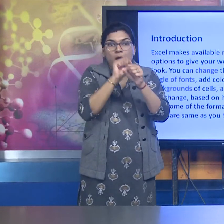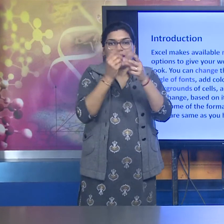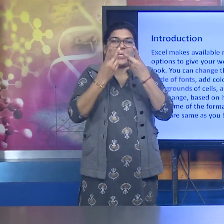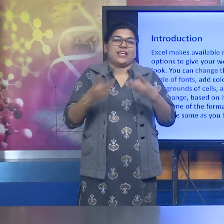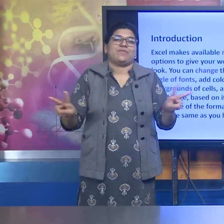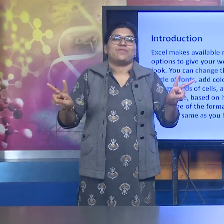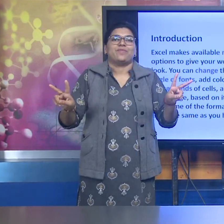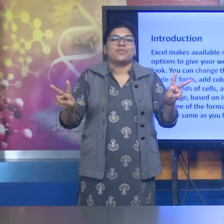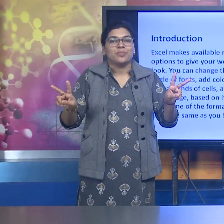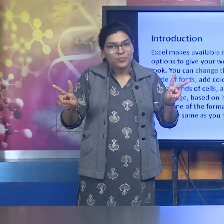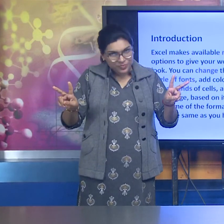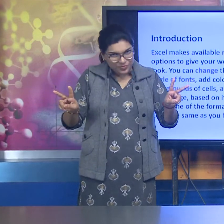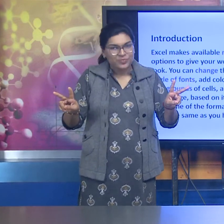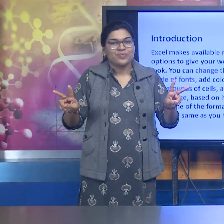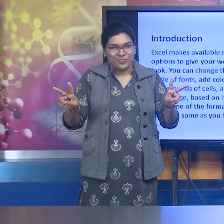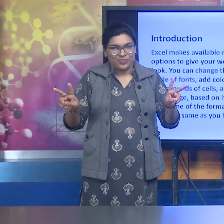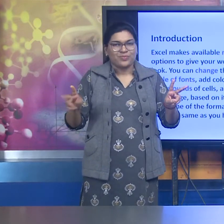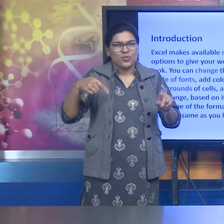You will see